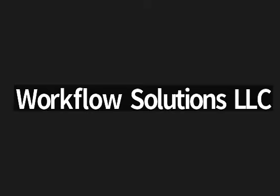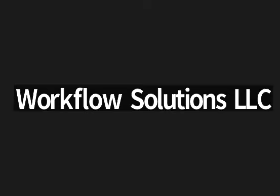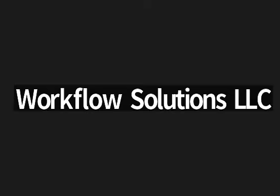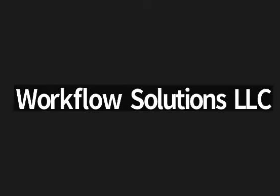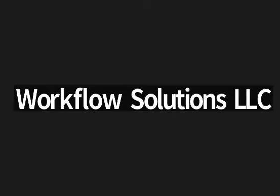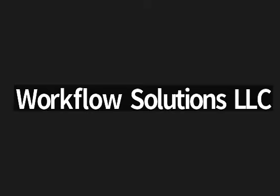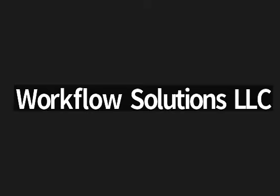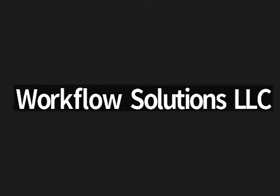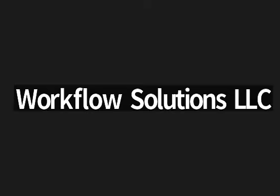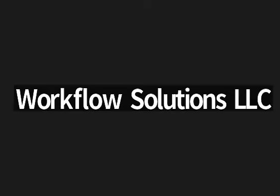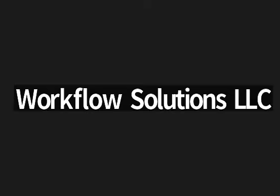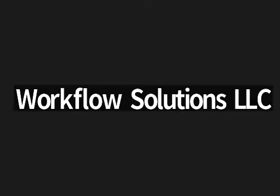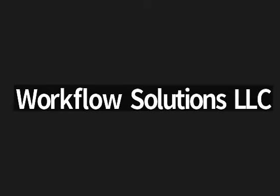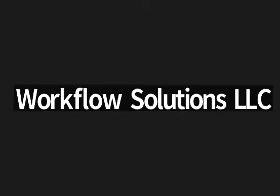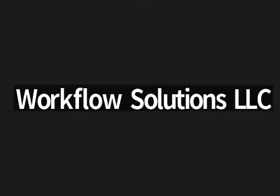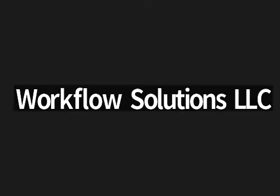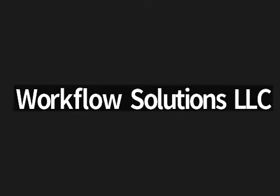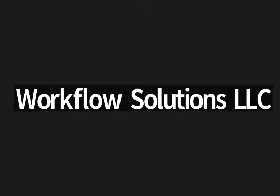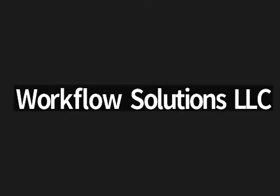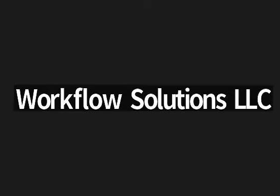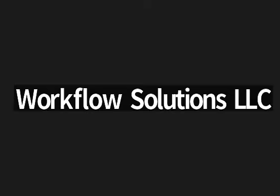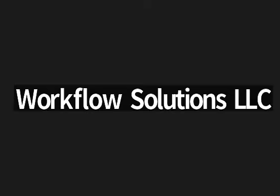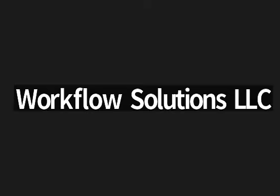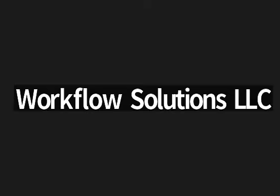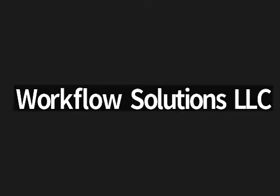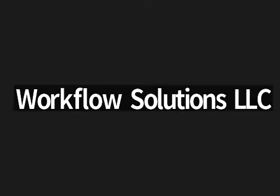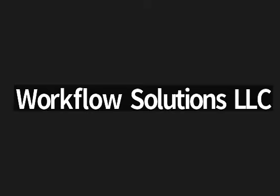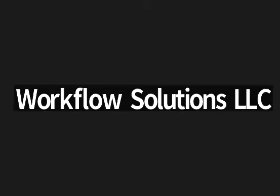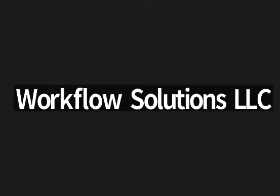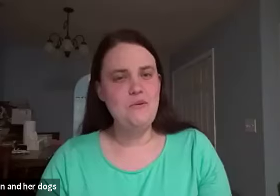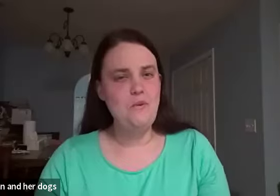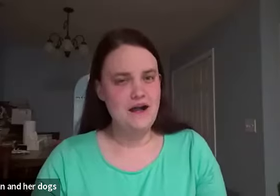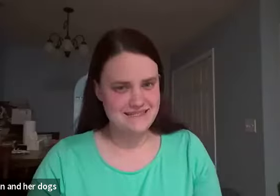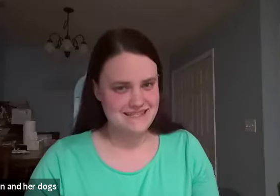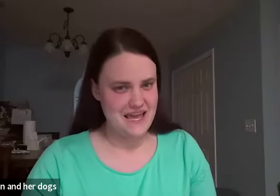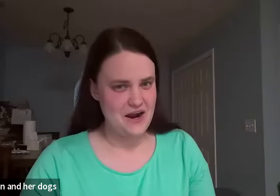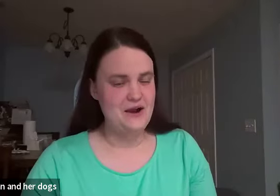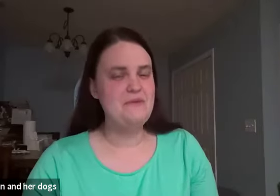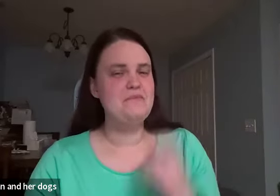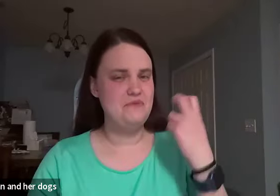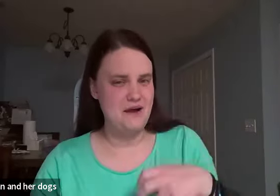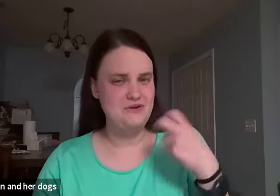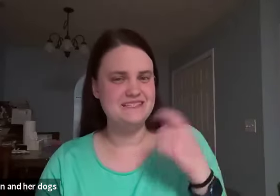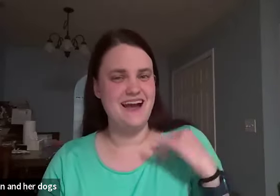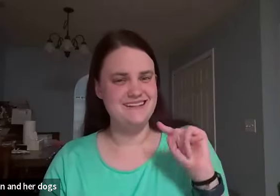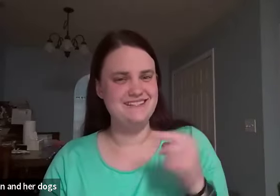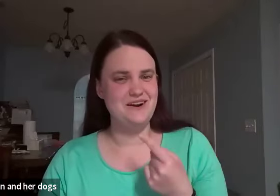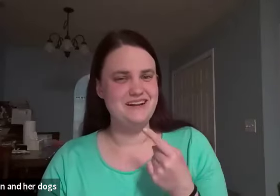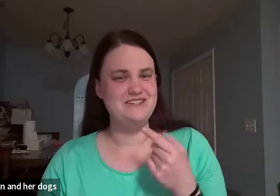was 22 this year. No. Oh, it's 21. She graduated in 21, mine. I was there. Problem was is I started